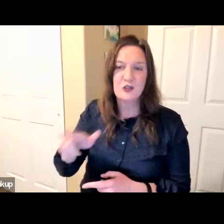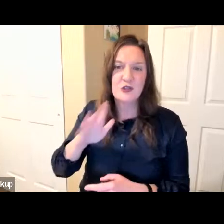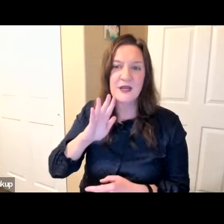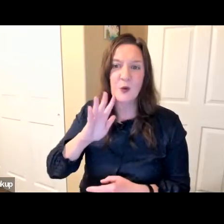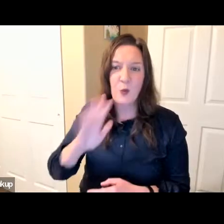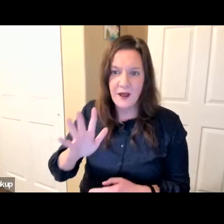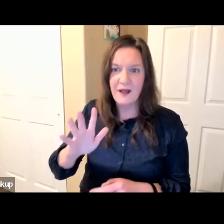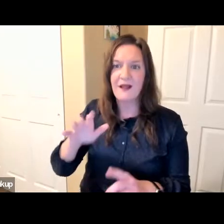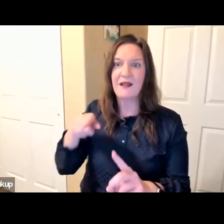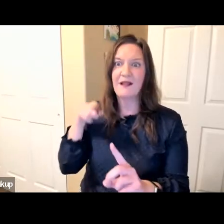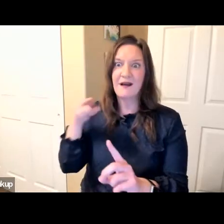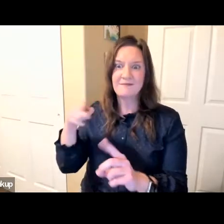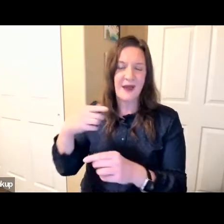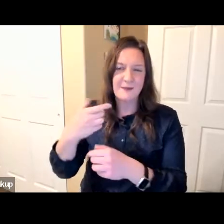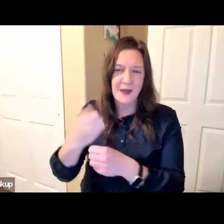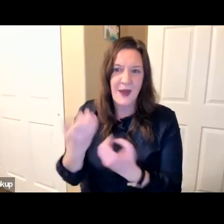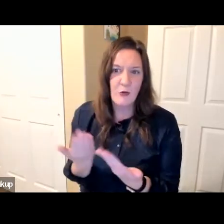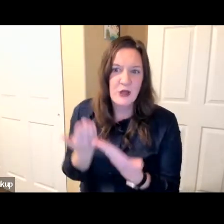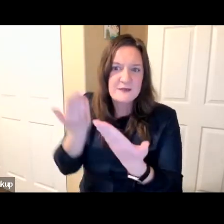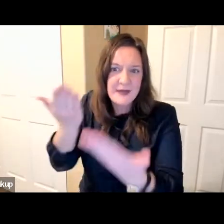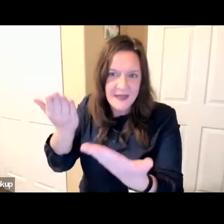Representative Jennifer Longden,